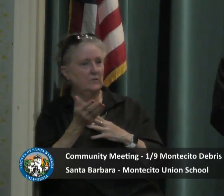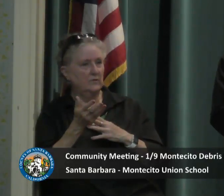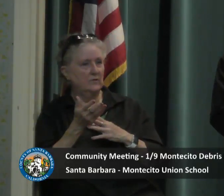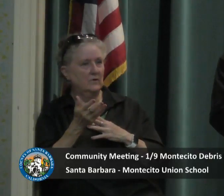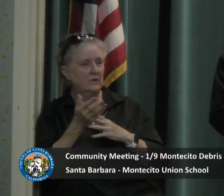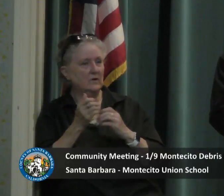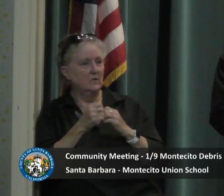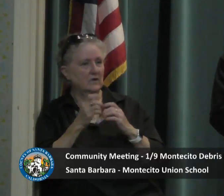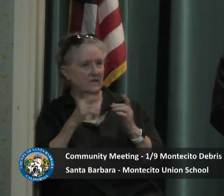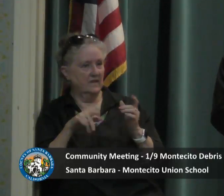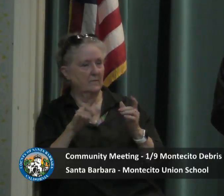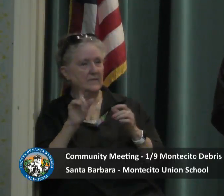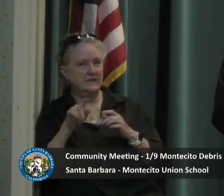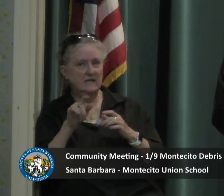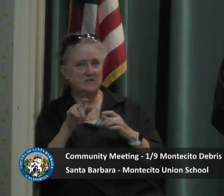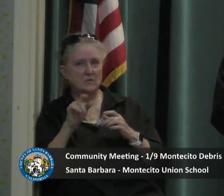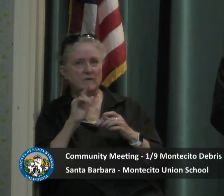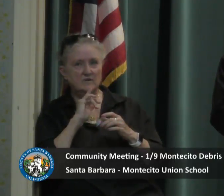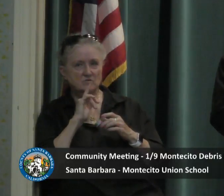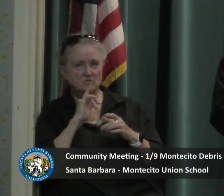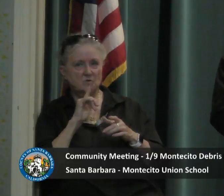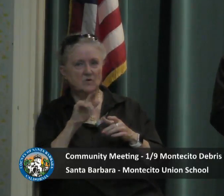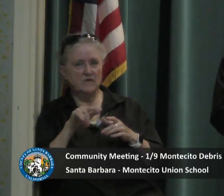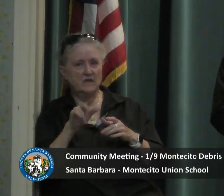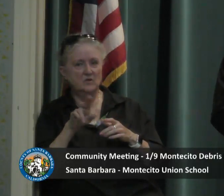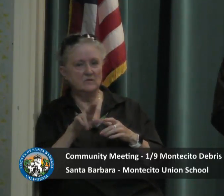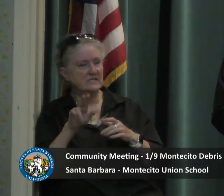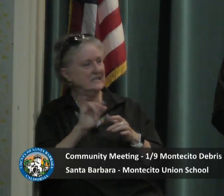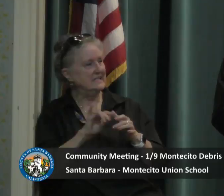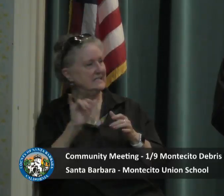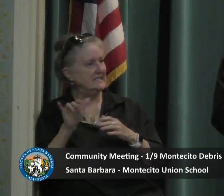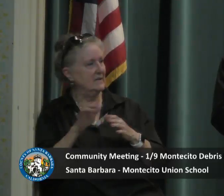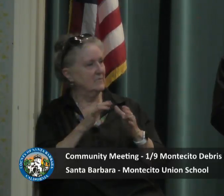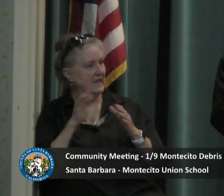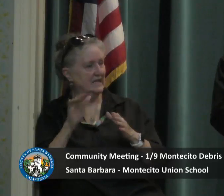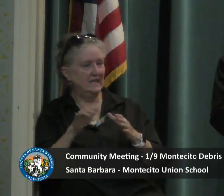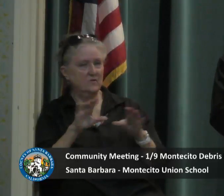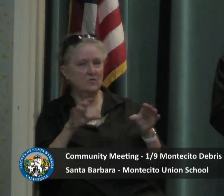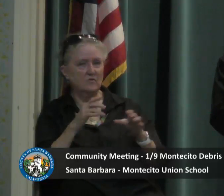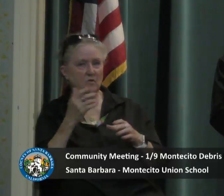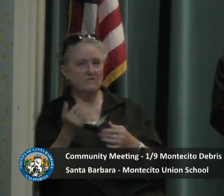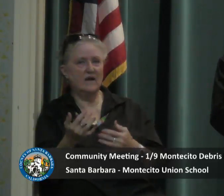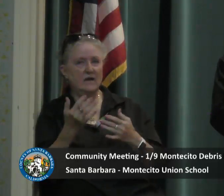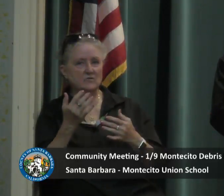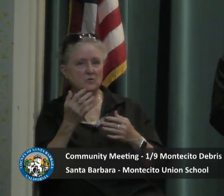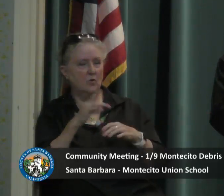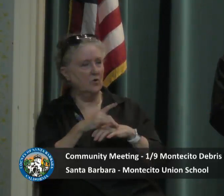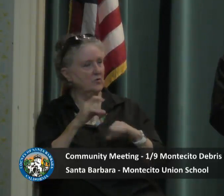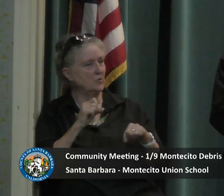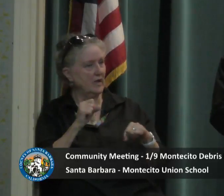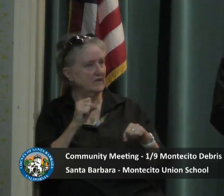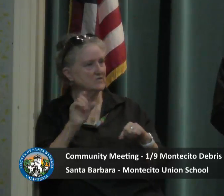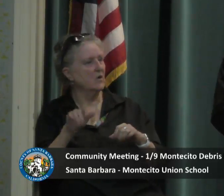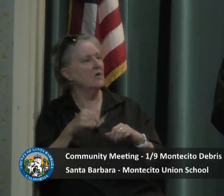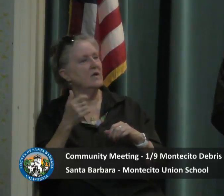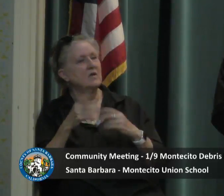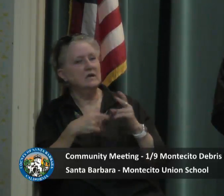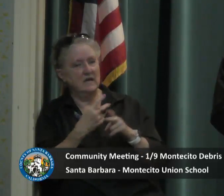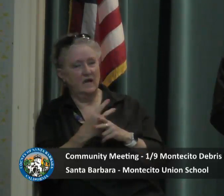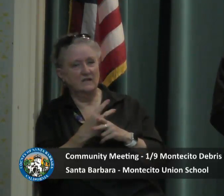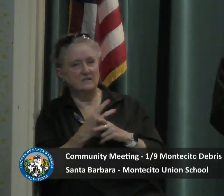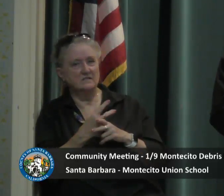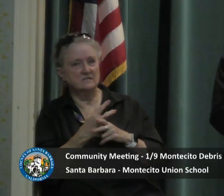with them the need to make sure that using the same planning they do for fires or earthquakes or other types